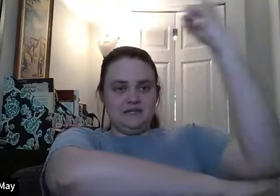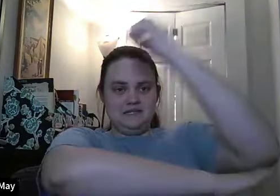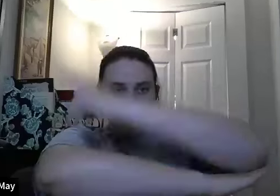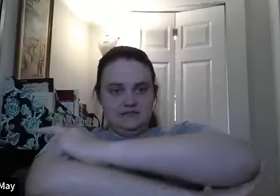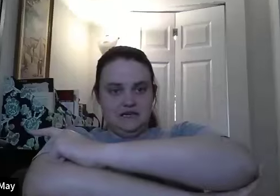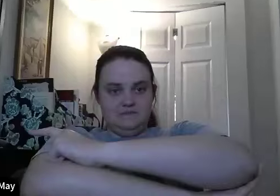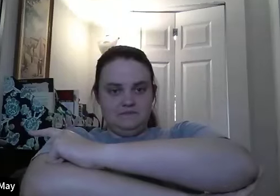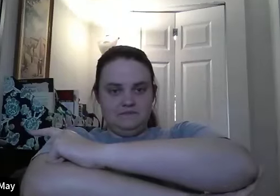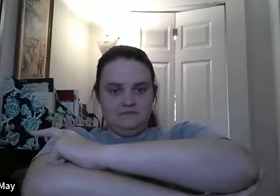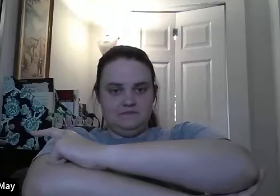Day.